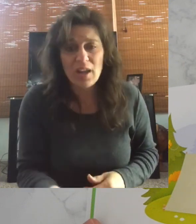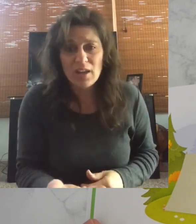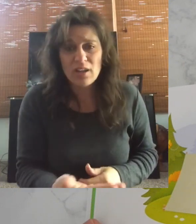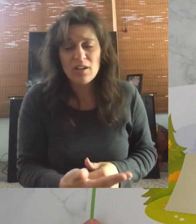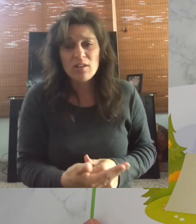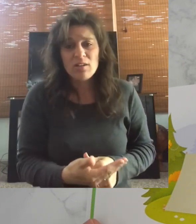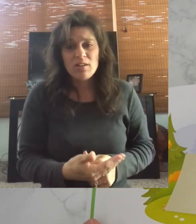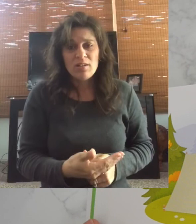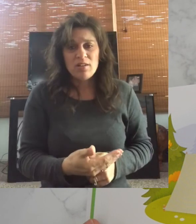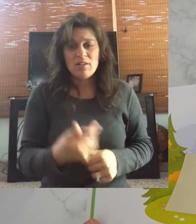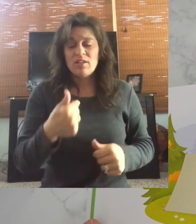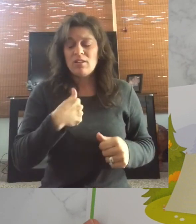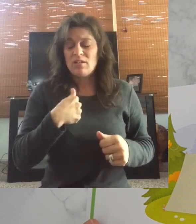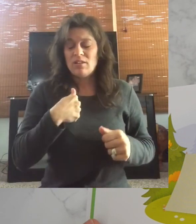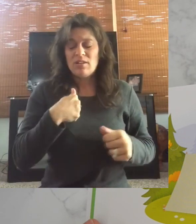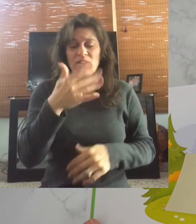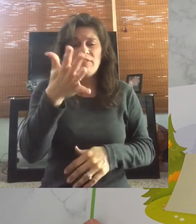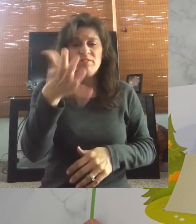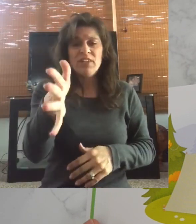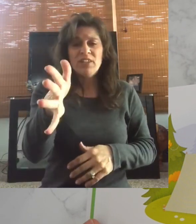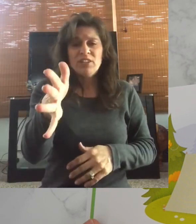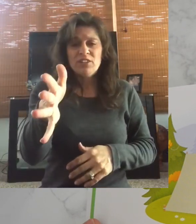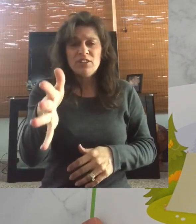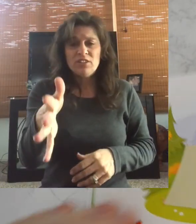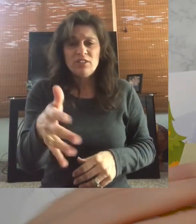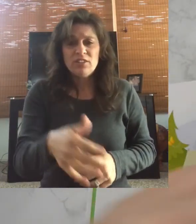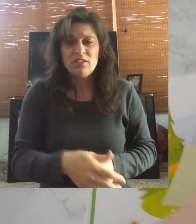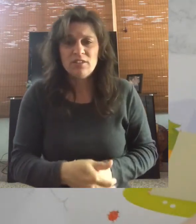No thanks. I'm done.